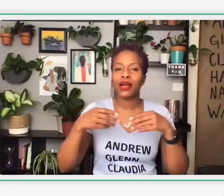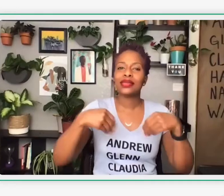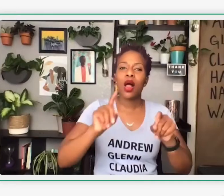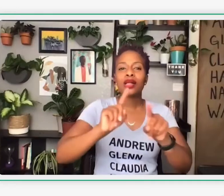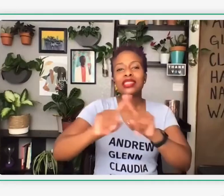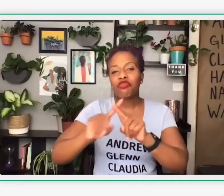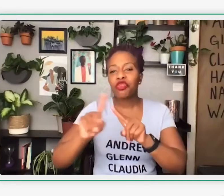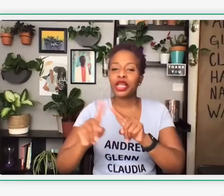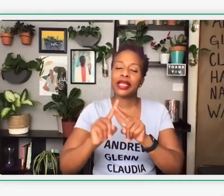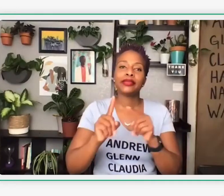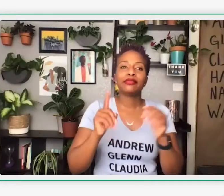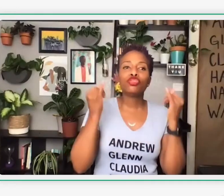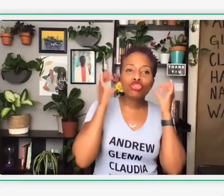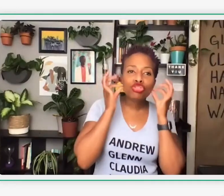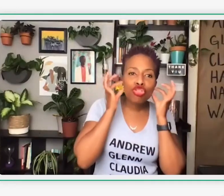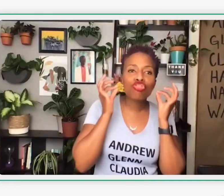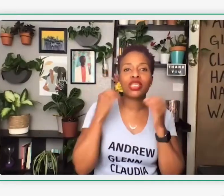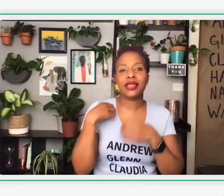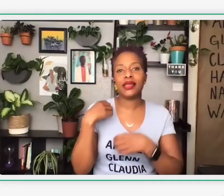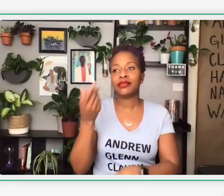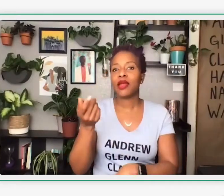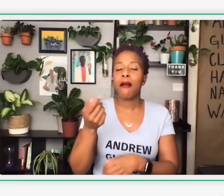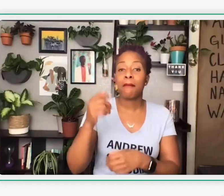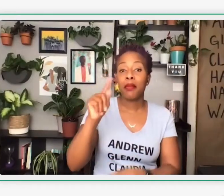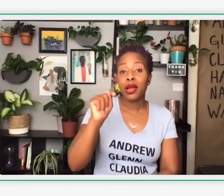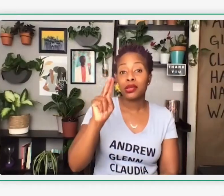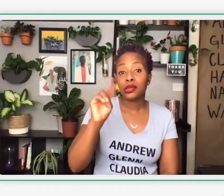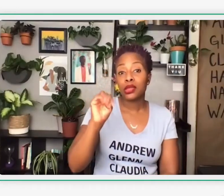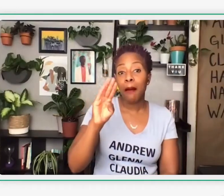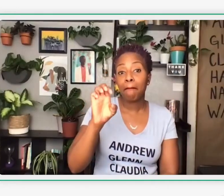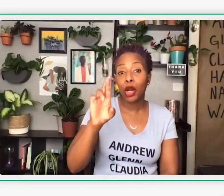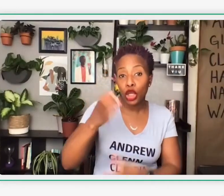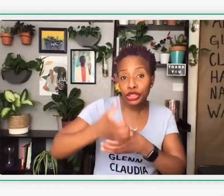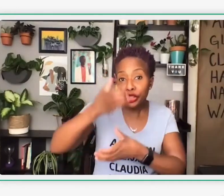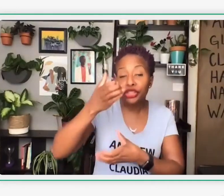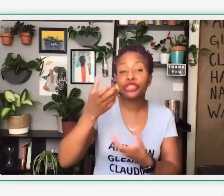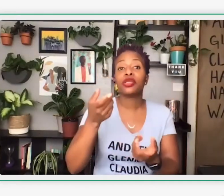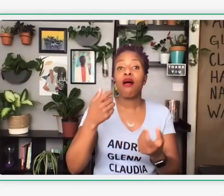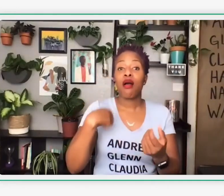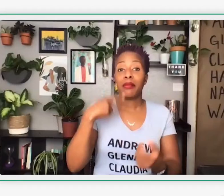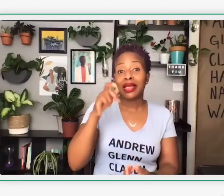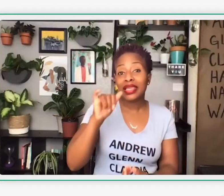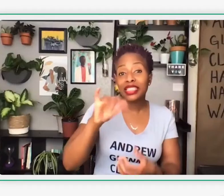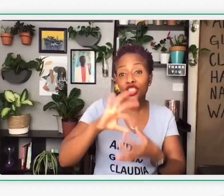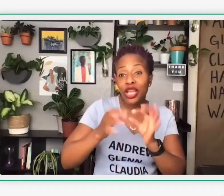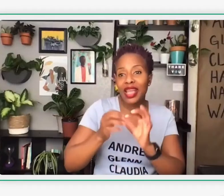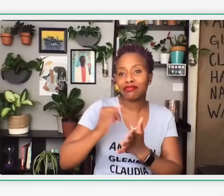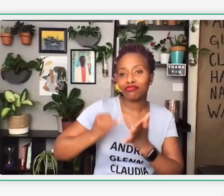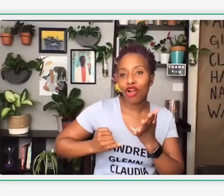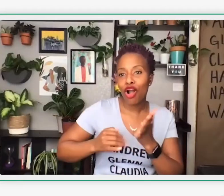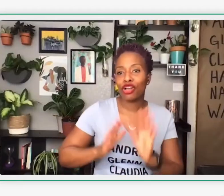And at Lotus Blossom Co. has an Etsy shop where you can purchase